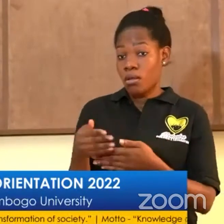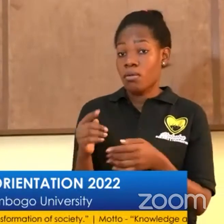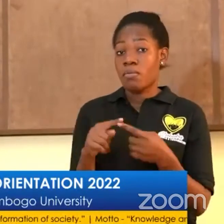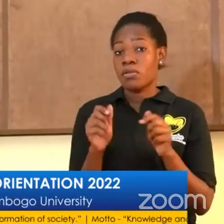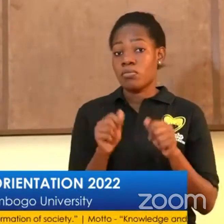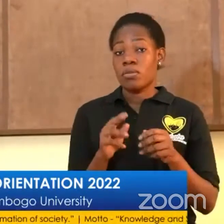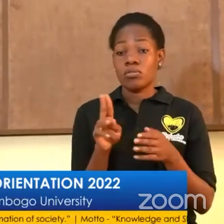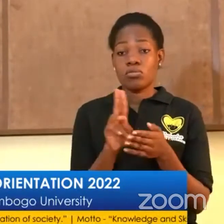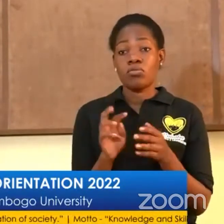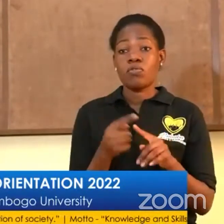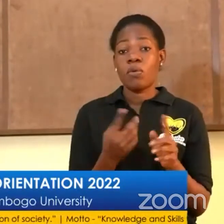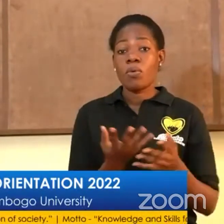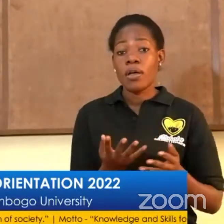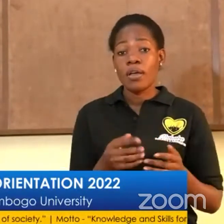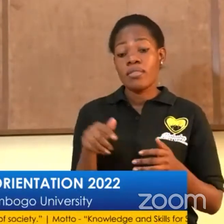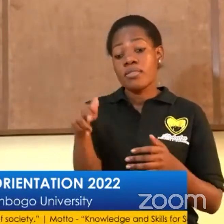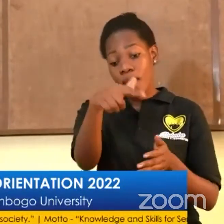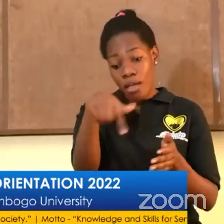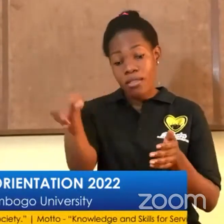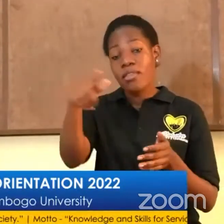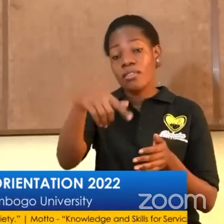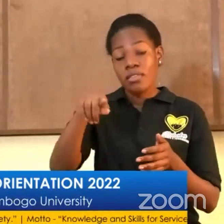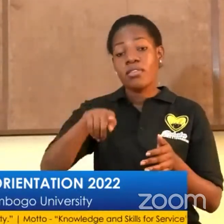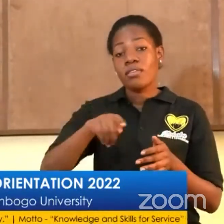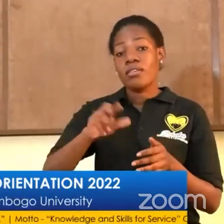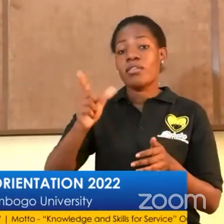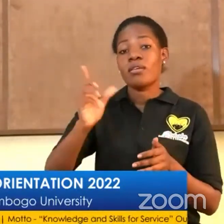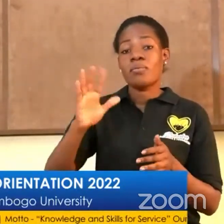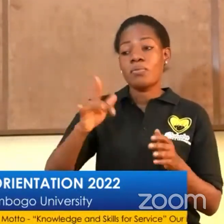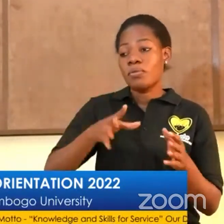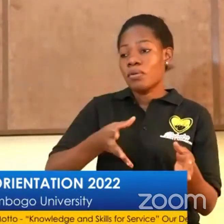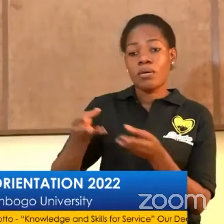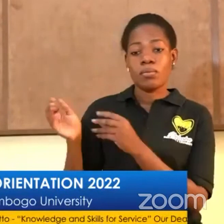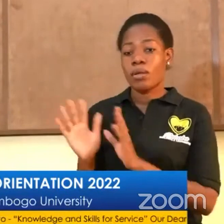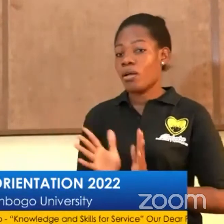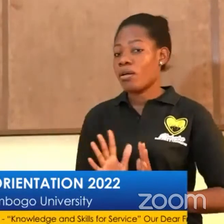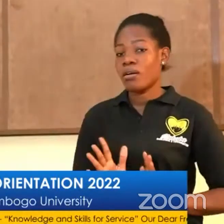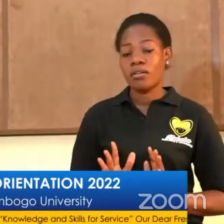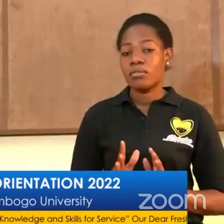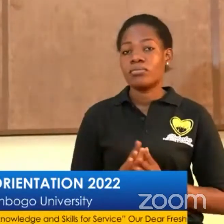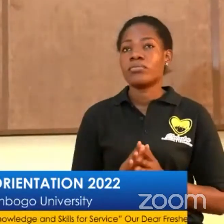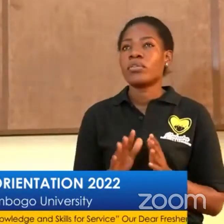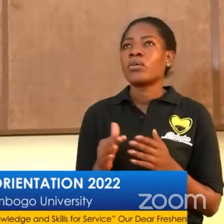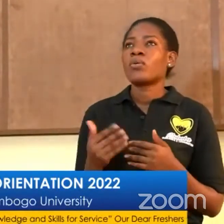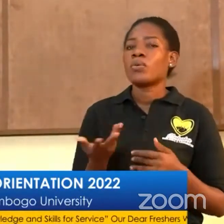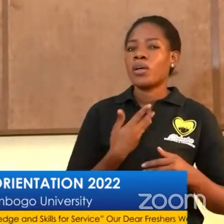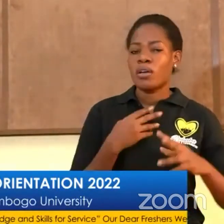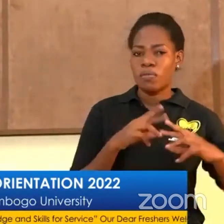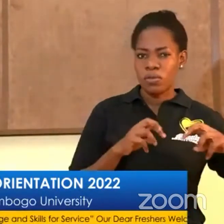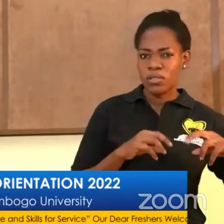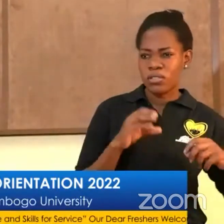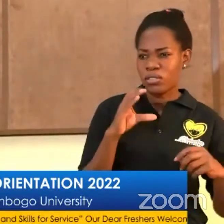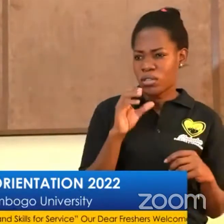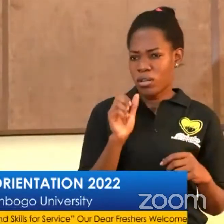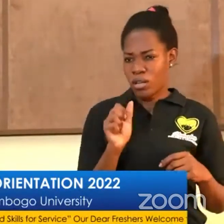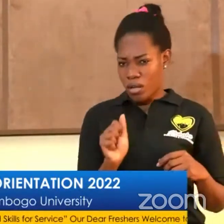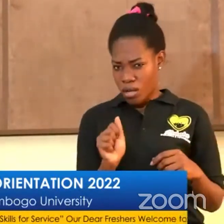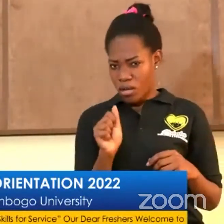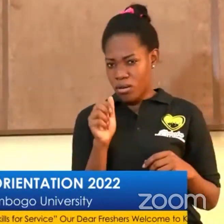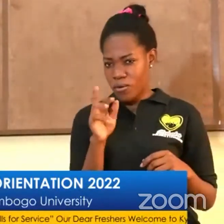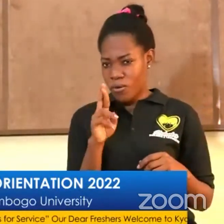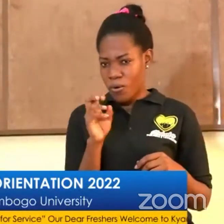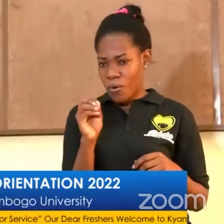to use it from within the library. You're not supposed to take it out. We have research carrots. Do you know what research carrots are?